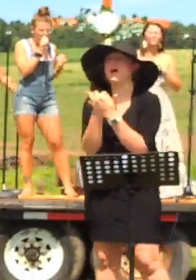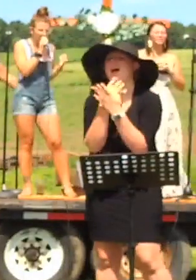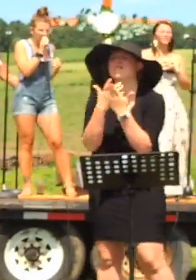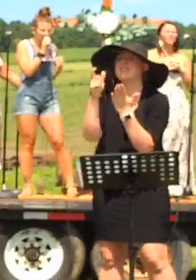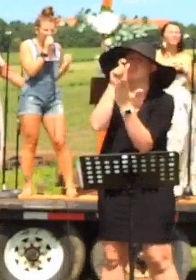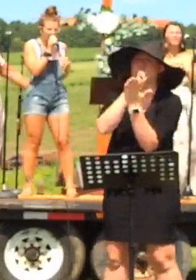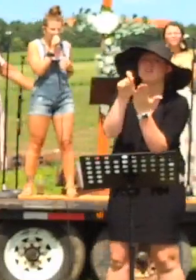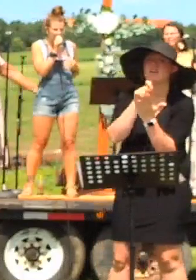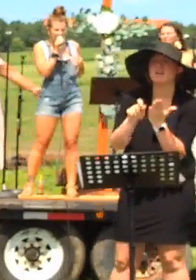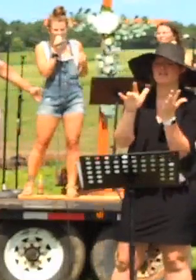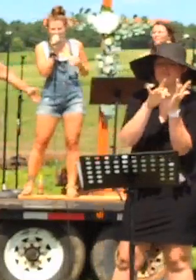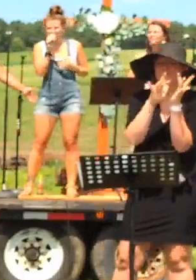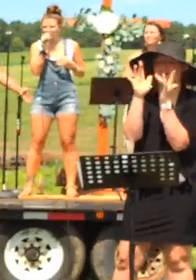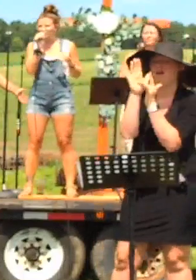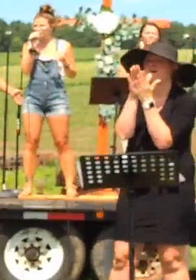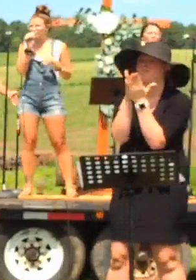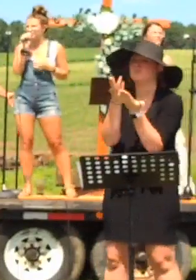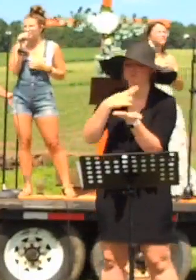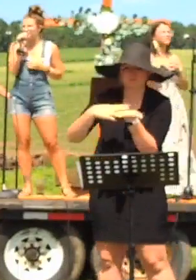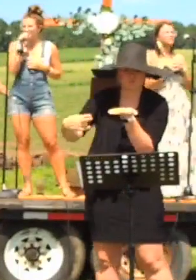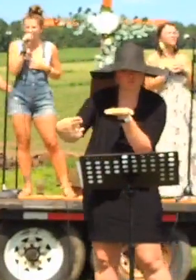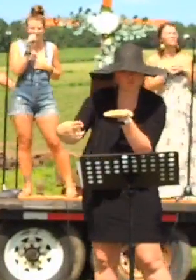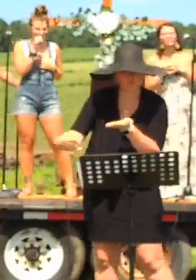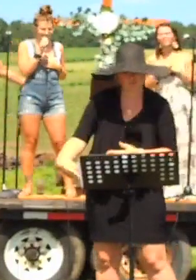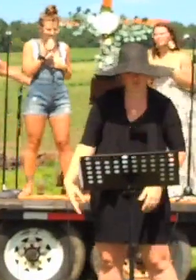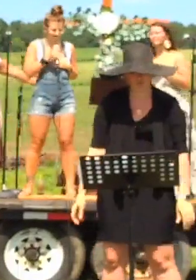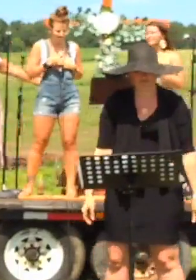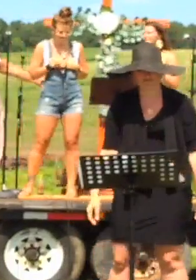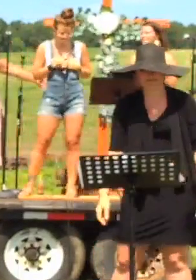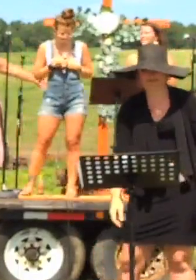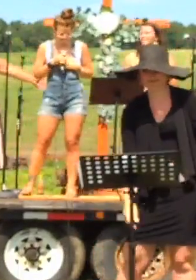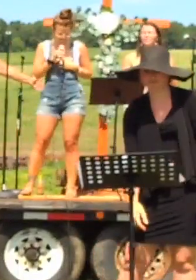Your word will come to pass.